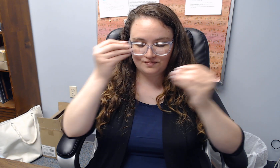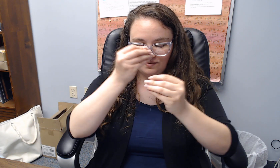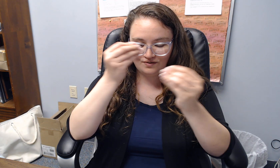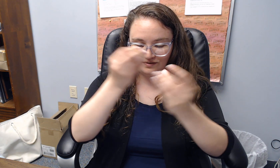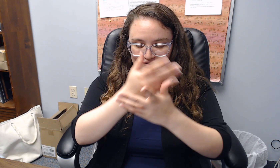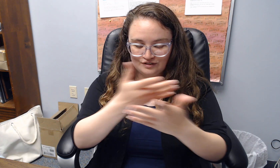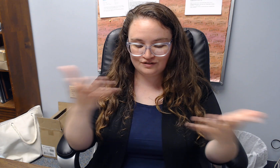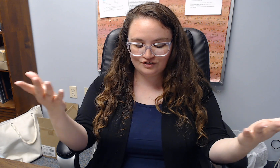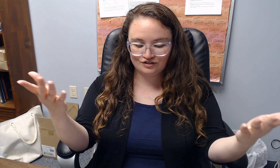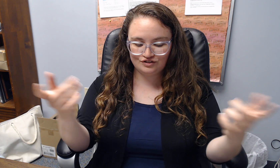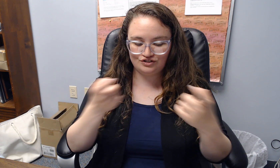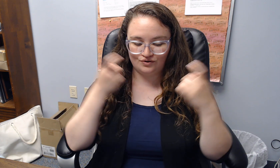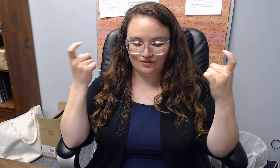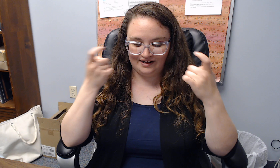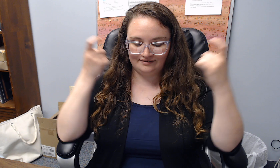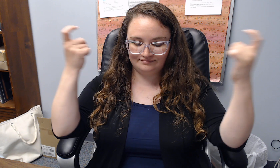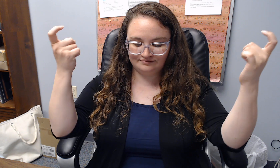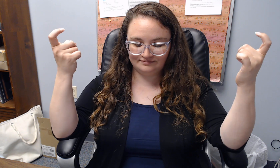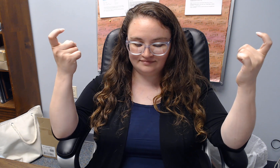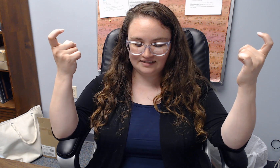Unspeakable joy.